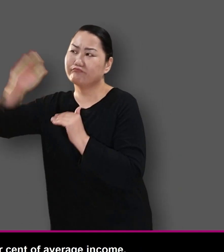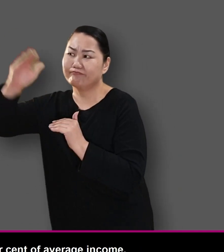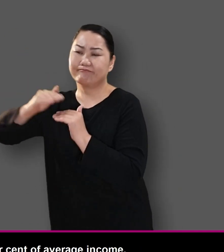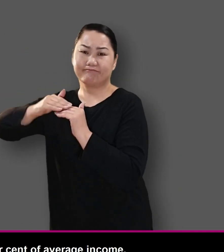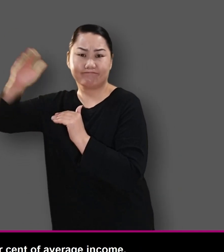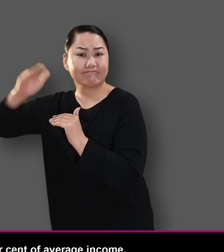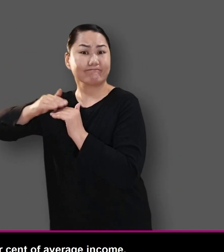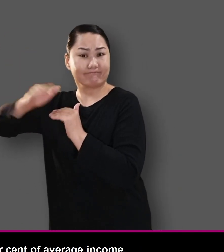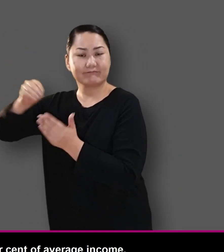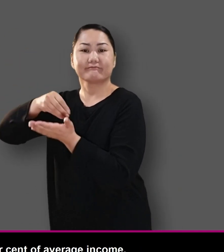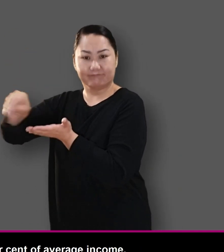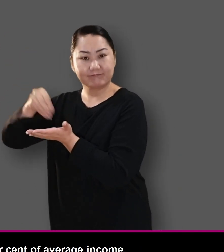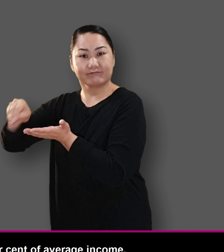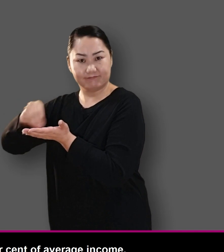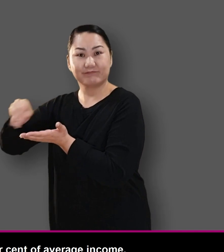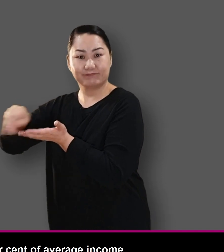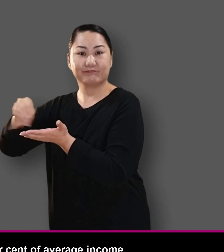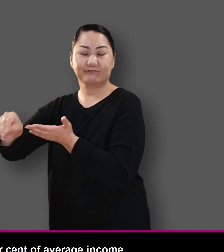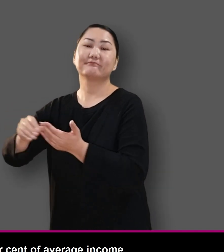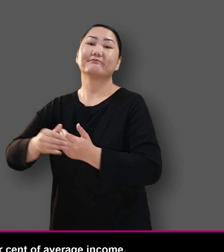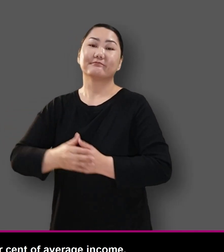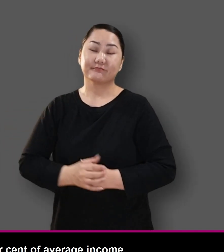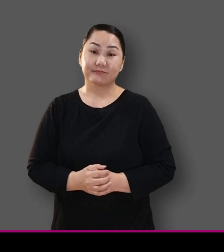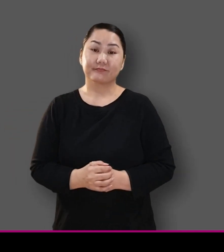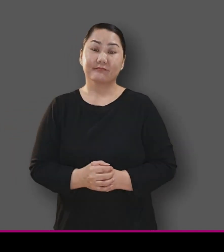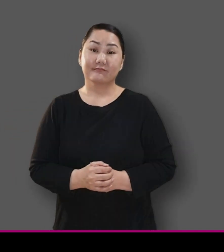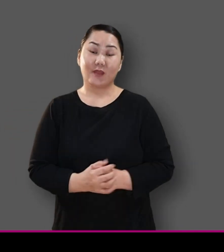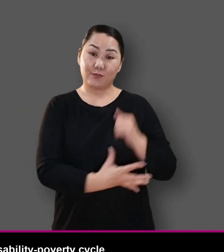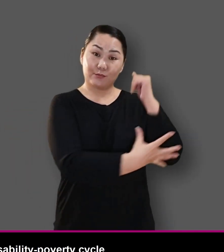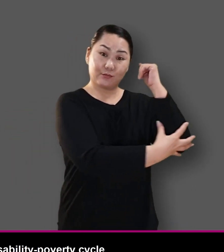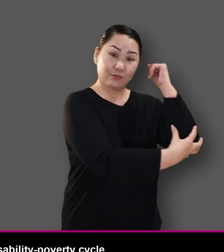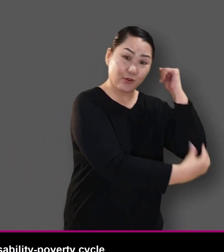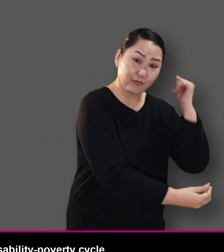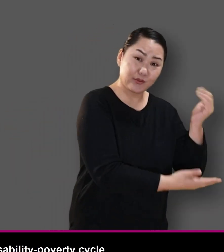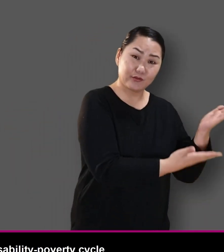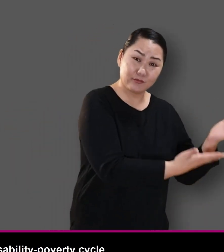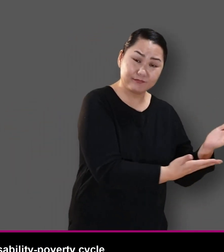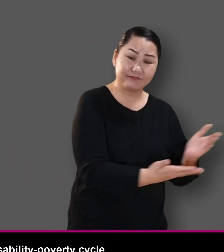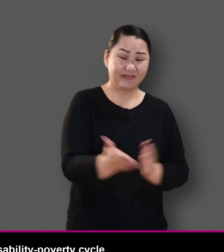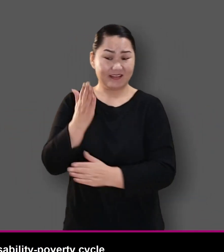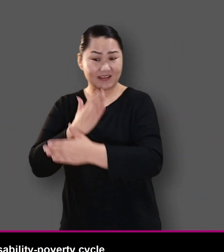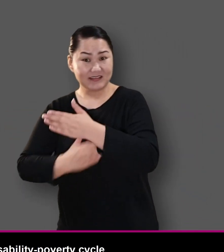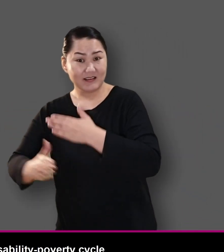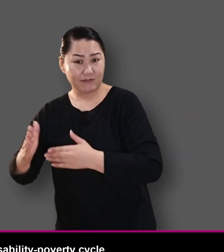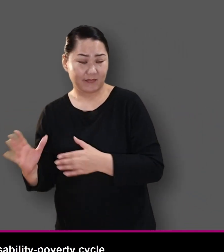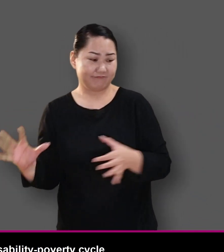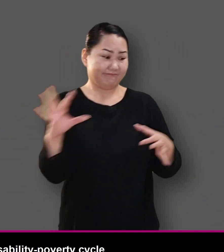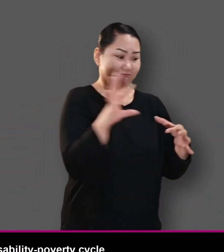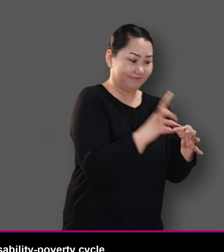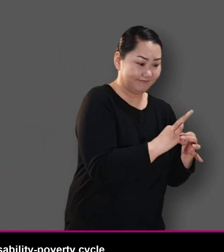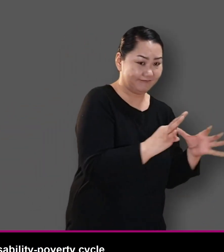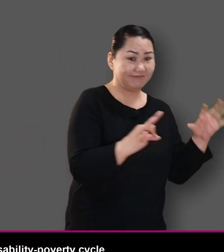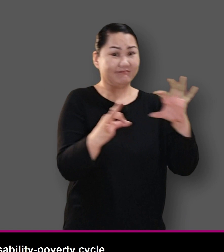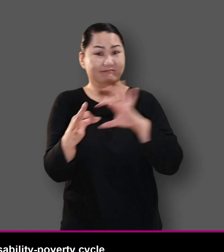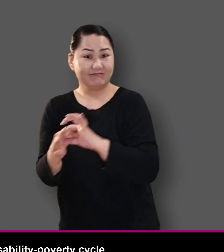more than 40% of average income. The poverty cycle